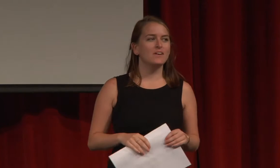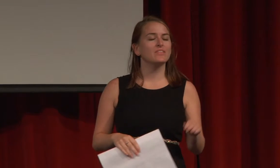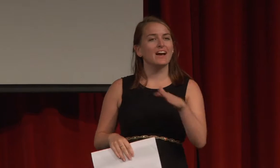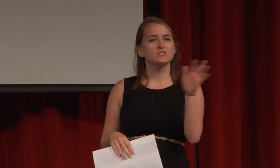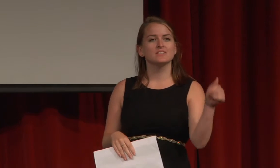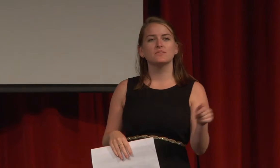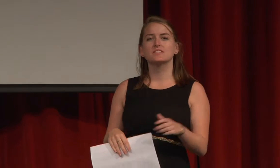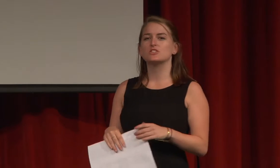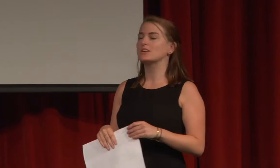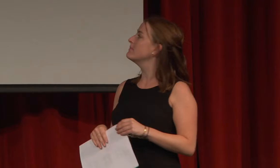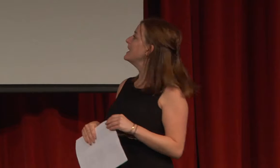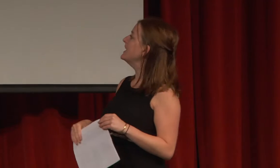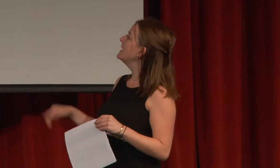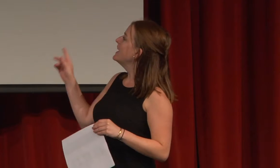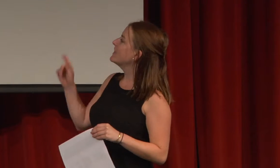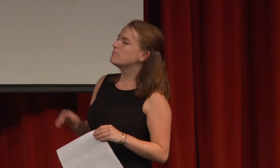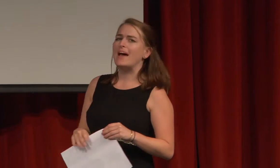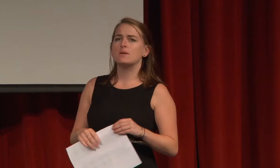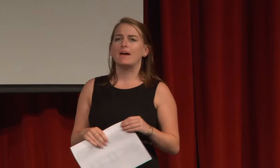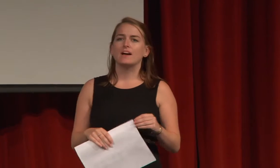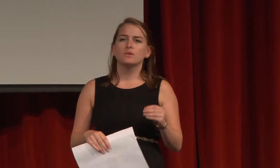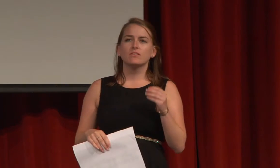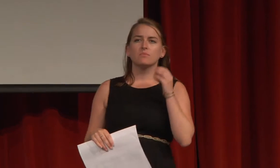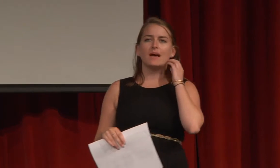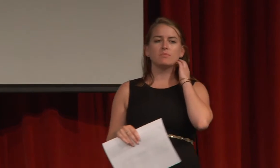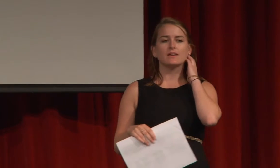Yeah, the actual sign we'll teach you in a minute. And then backpack. What do you think backpack is?